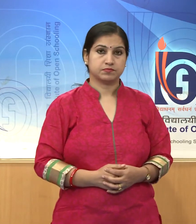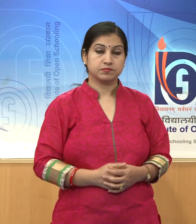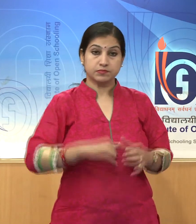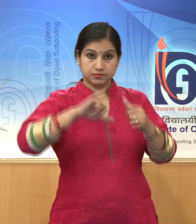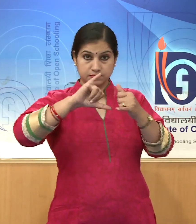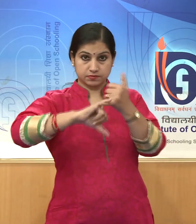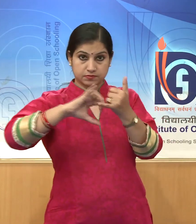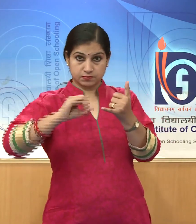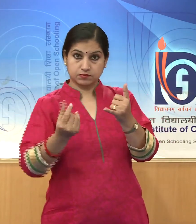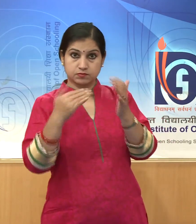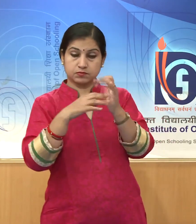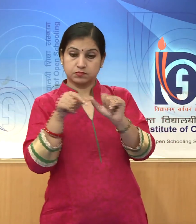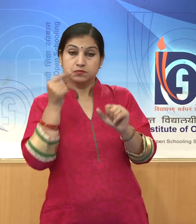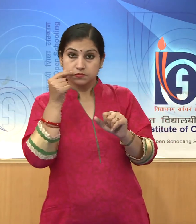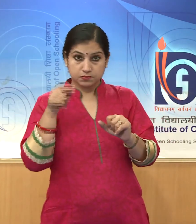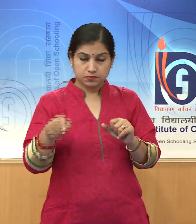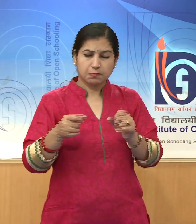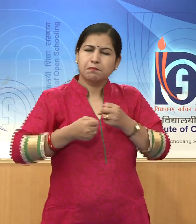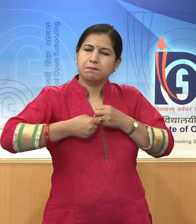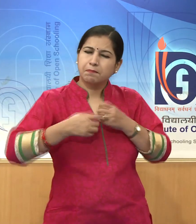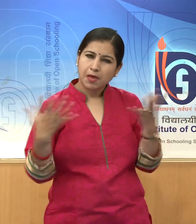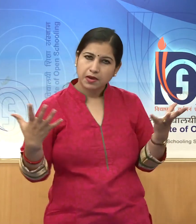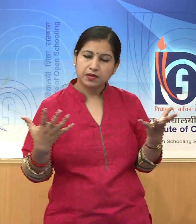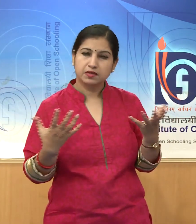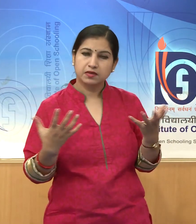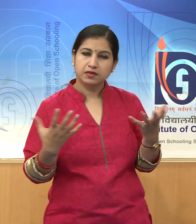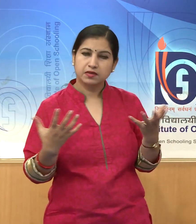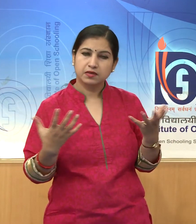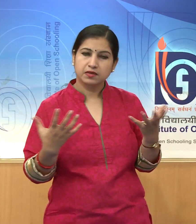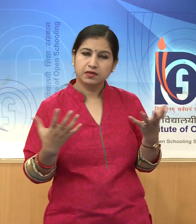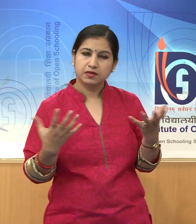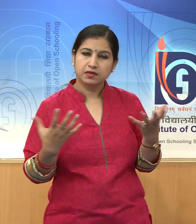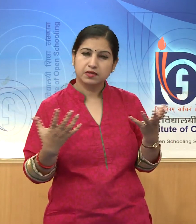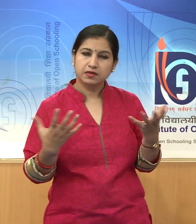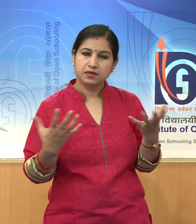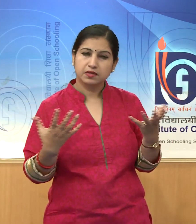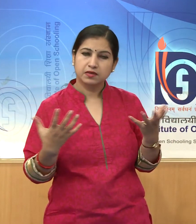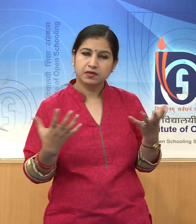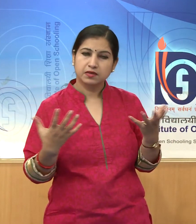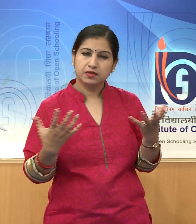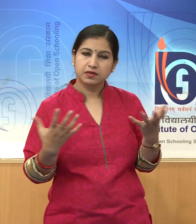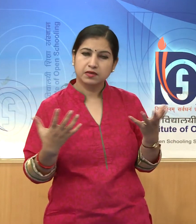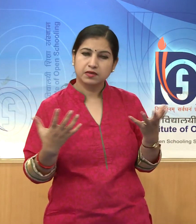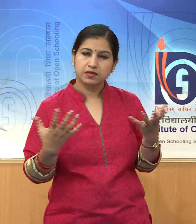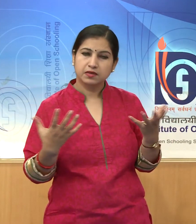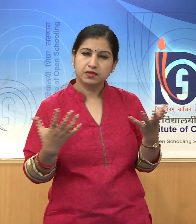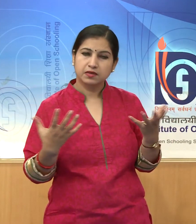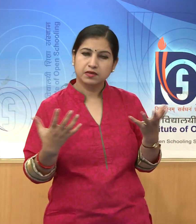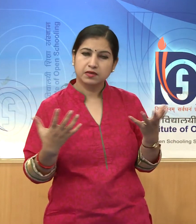Sousa created many types of works over a long